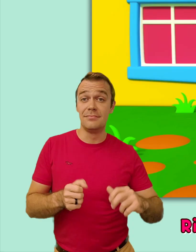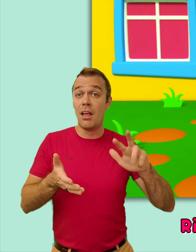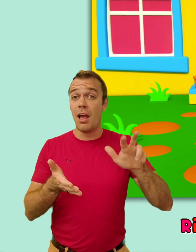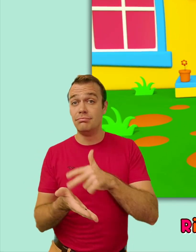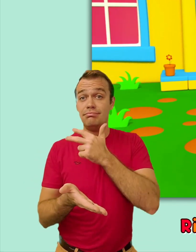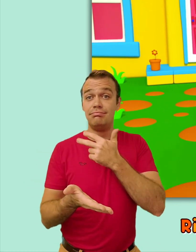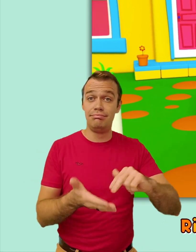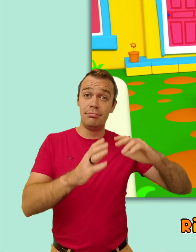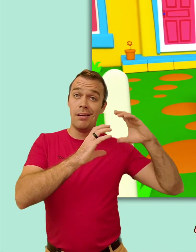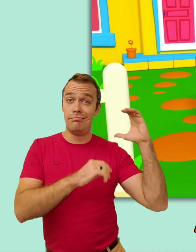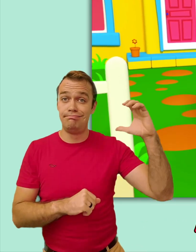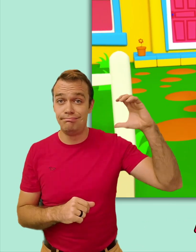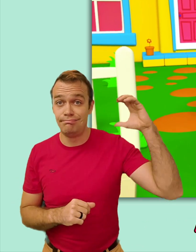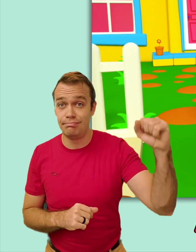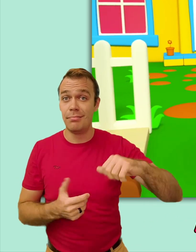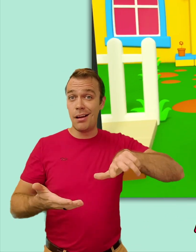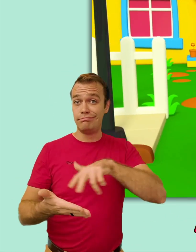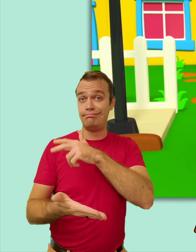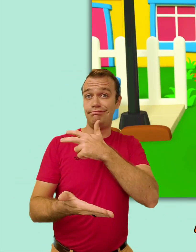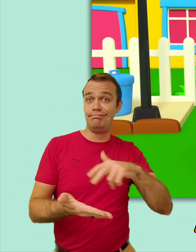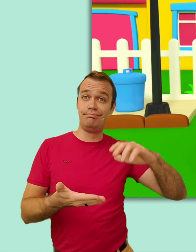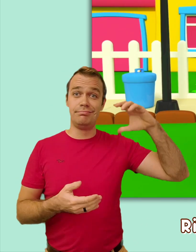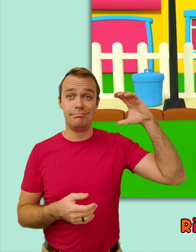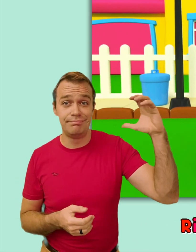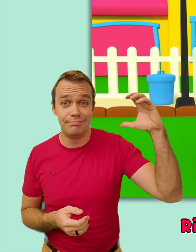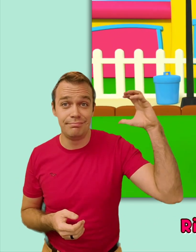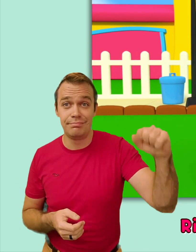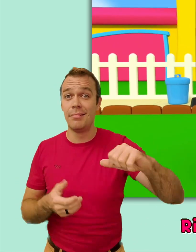Rig-a-jig jig and away we go, away we go, away